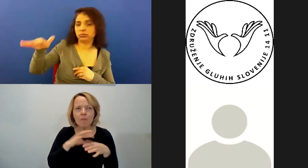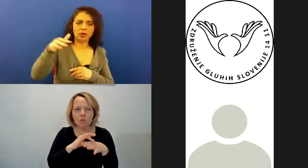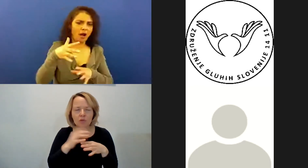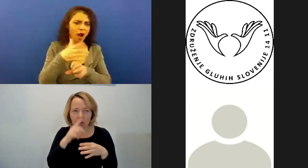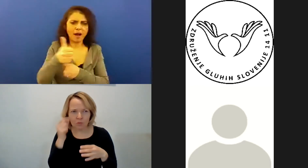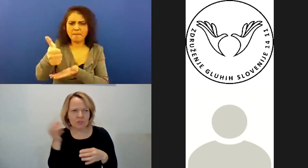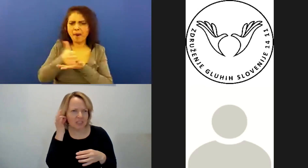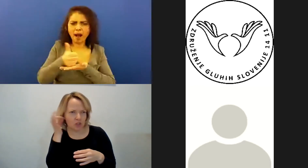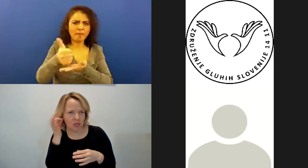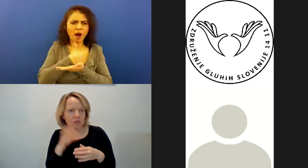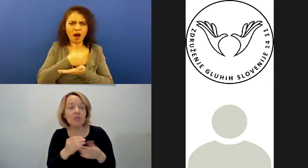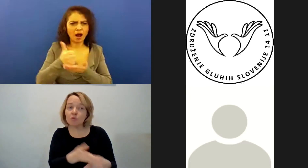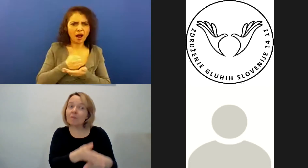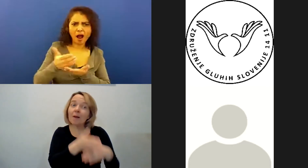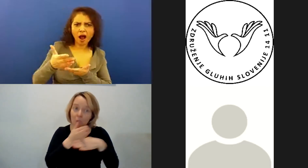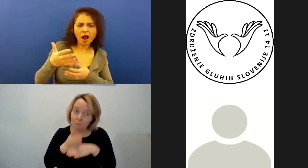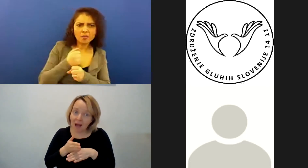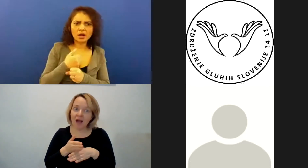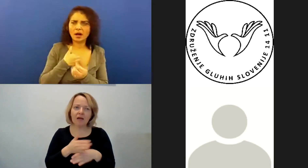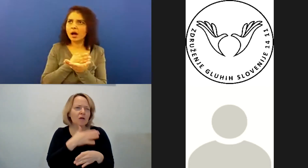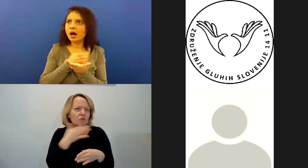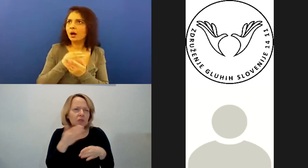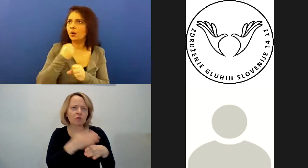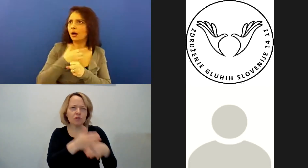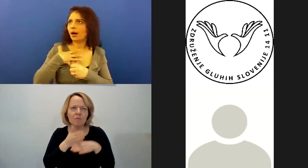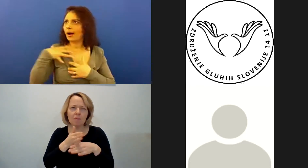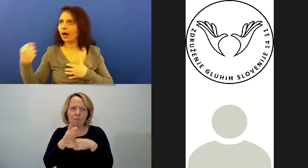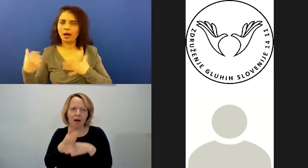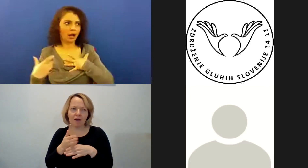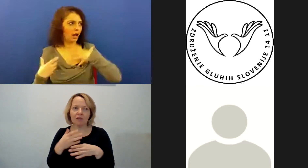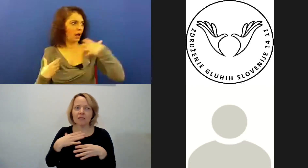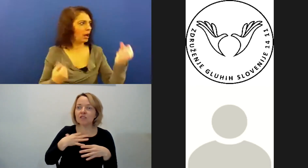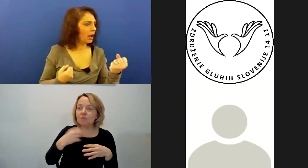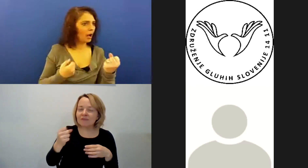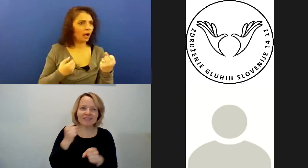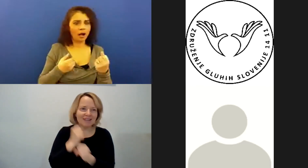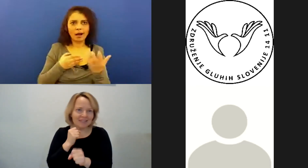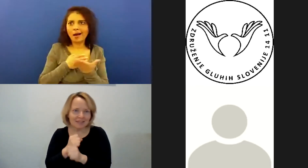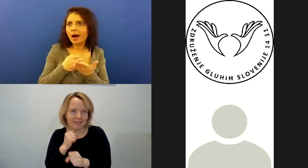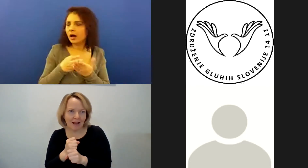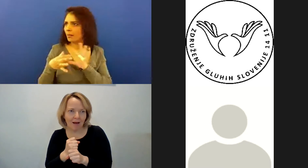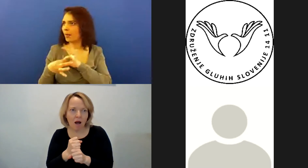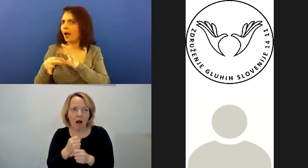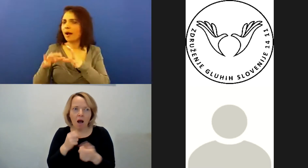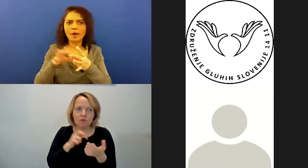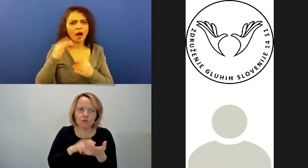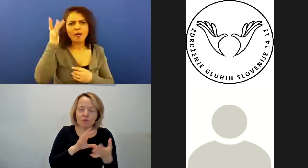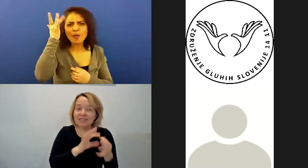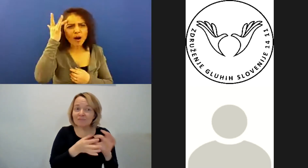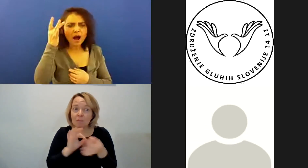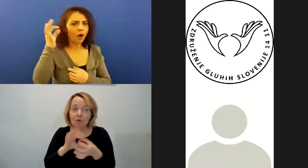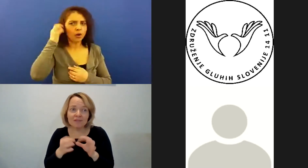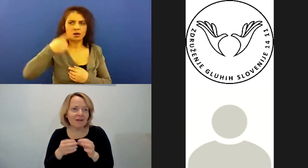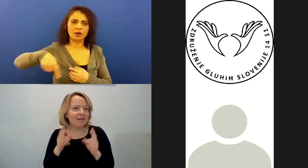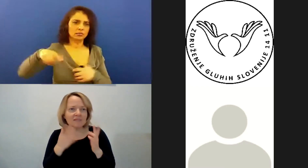And this is hard. I got help from some hearing Swiss people. I was offered a job